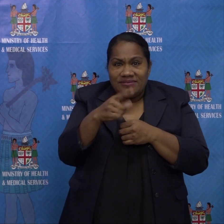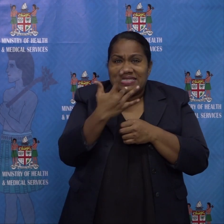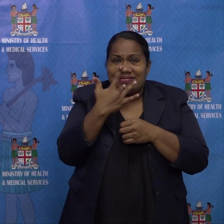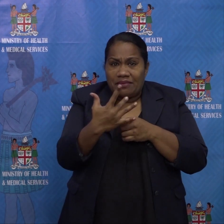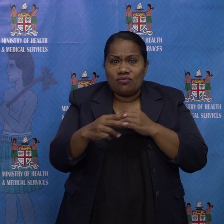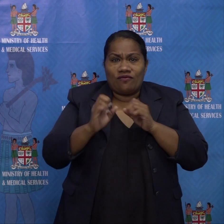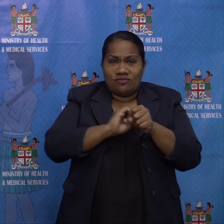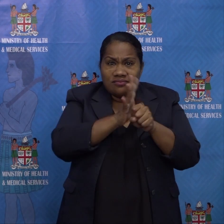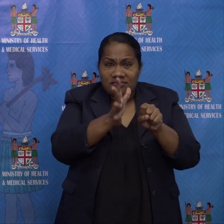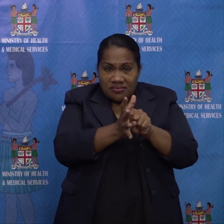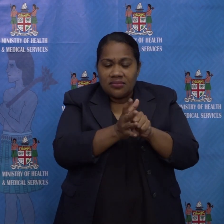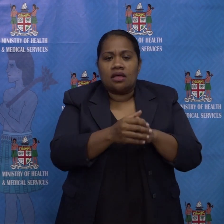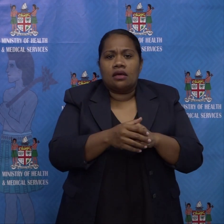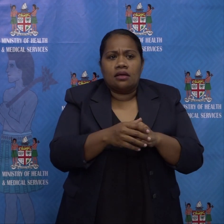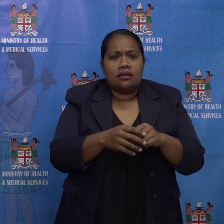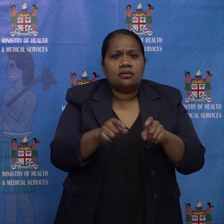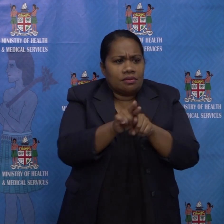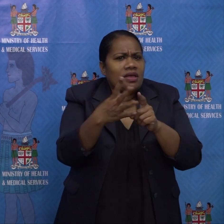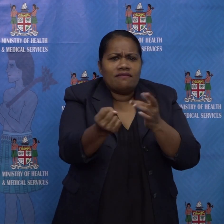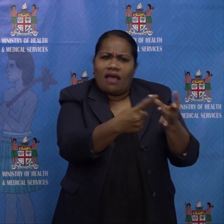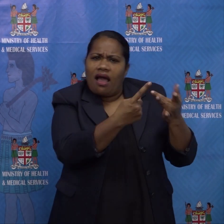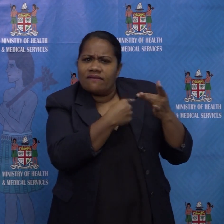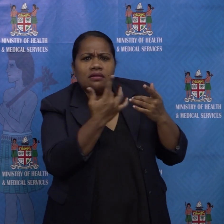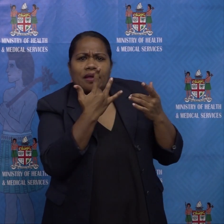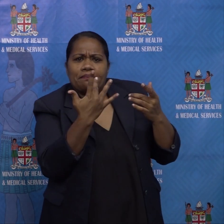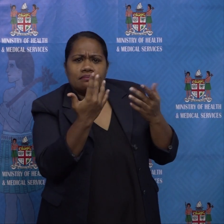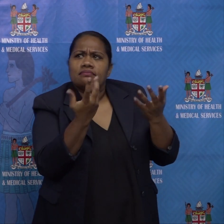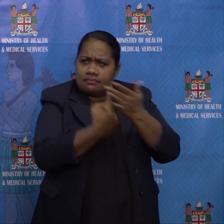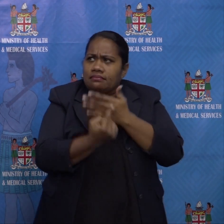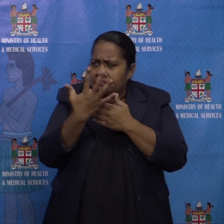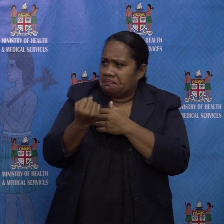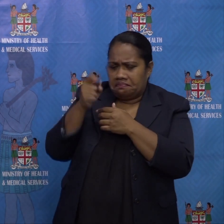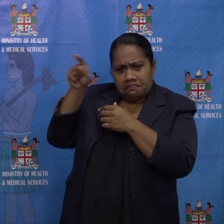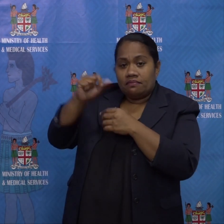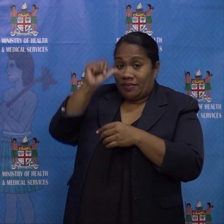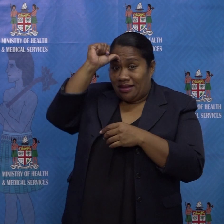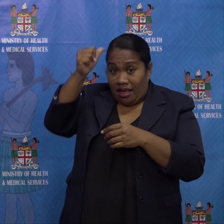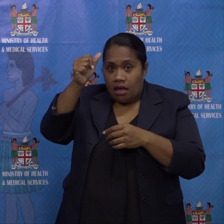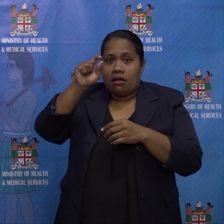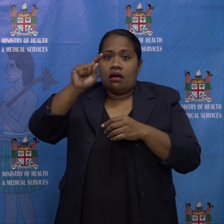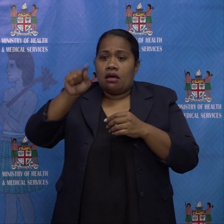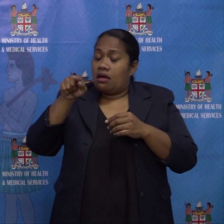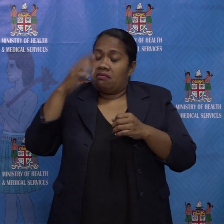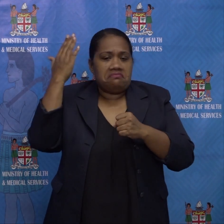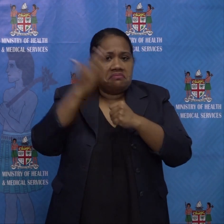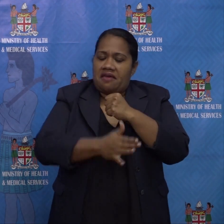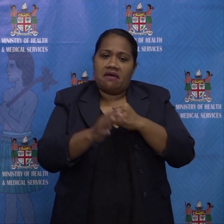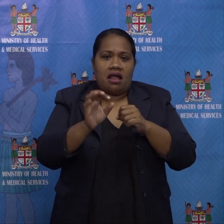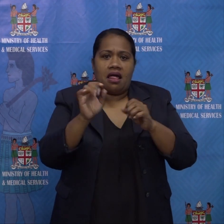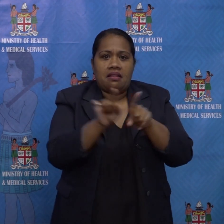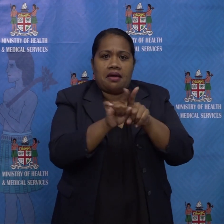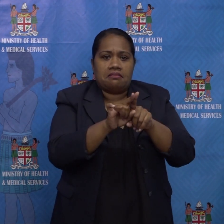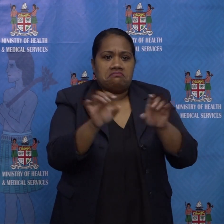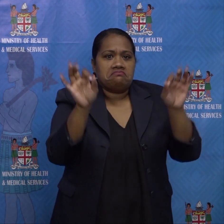other variants, including the UK variant that is in India. So they never had zero once they started getting